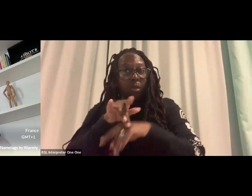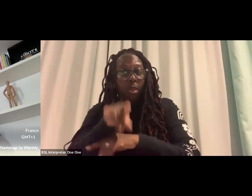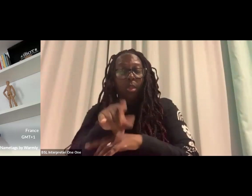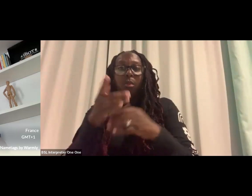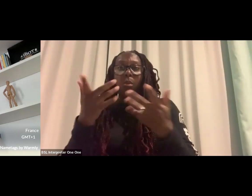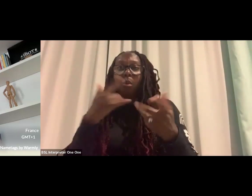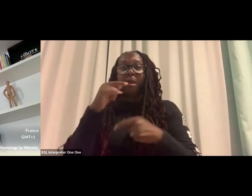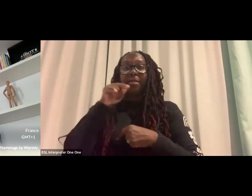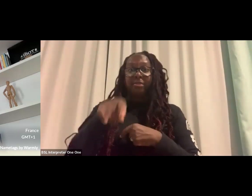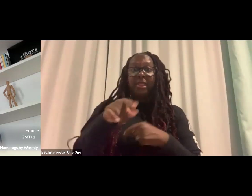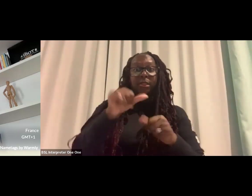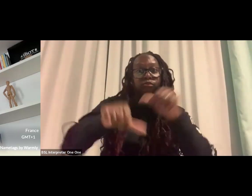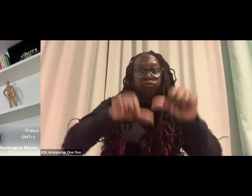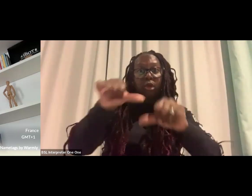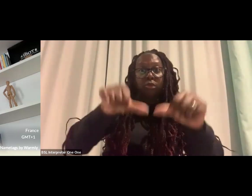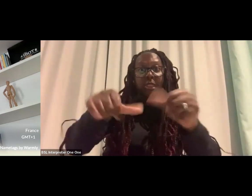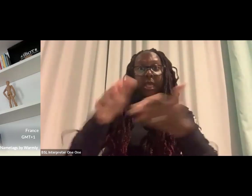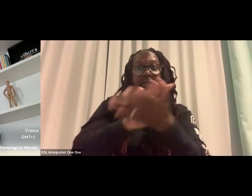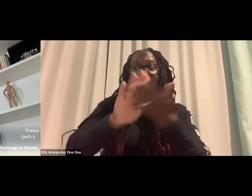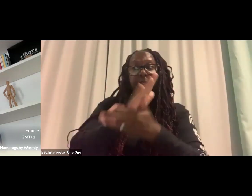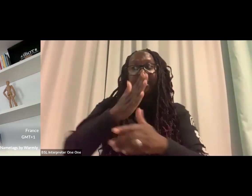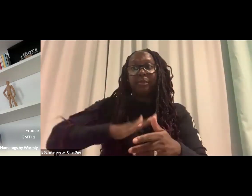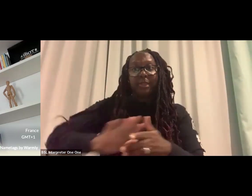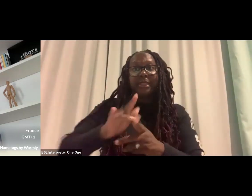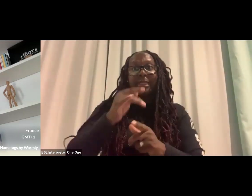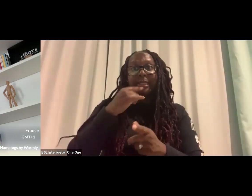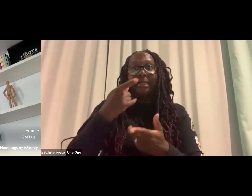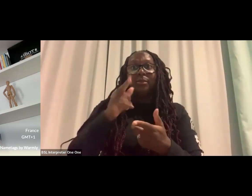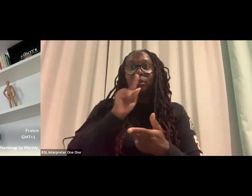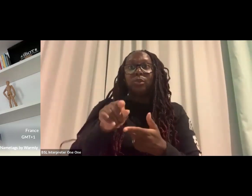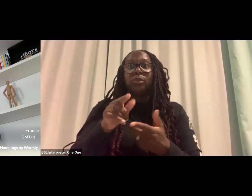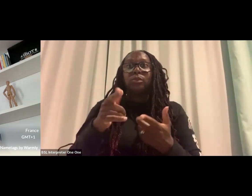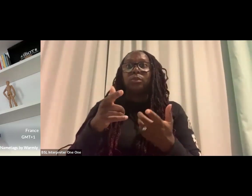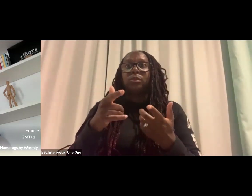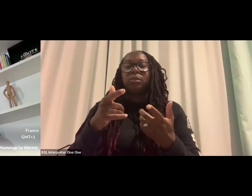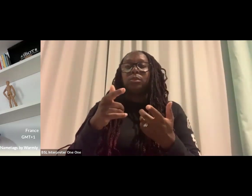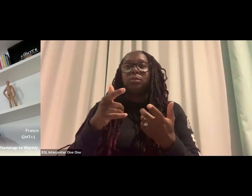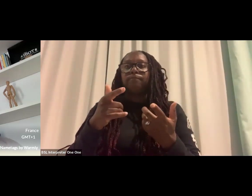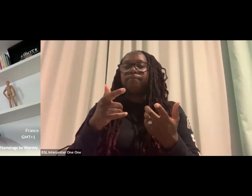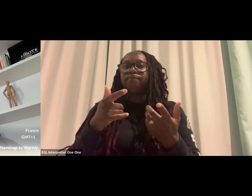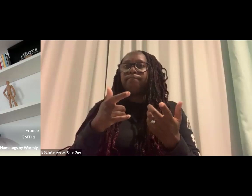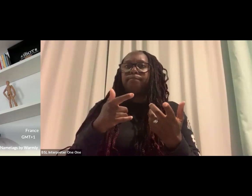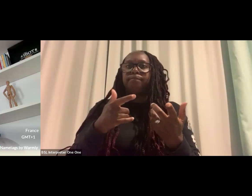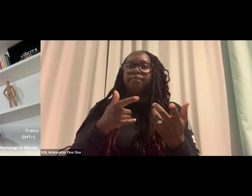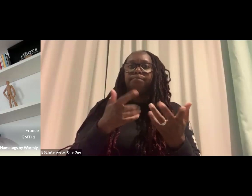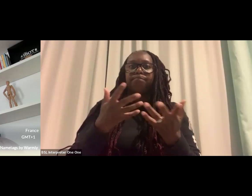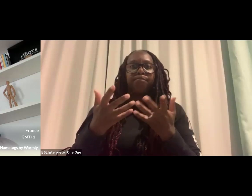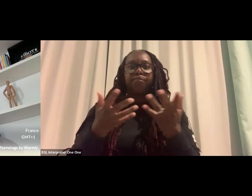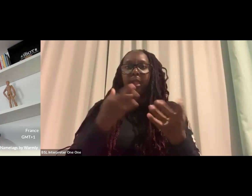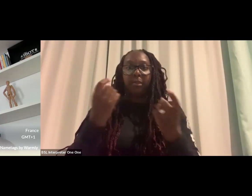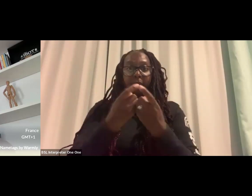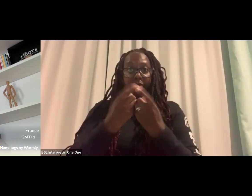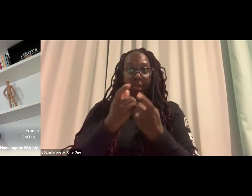especially in this transition, we will also still need downstream interventions to be able to deal with all of the harm that is